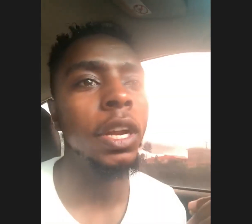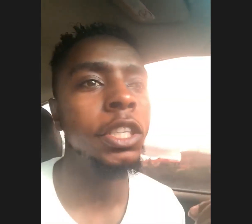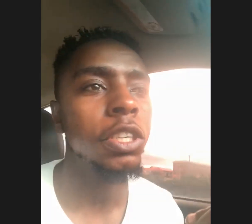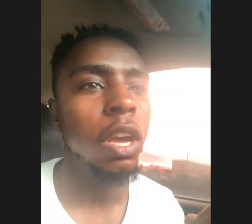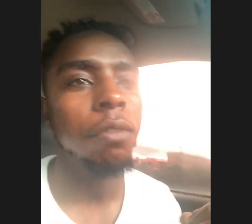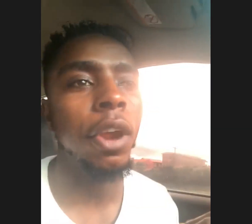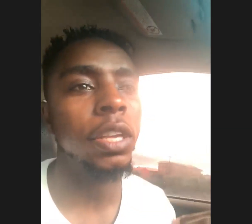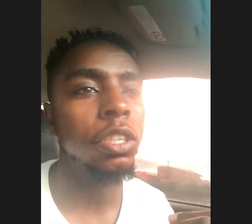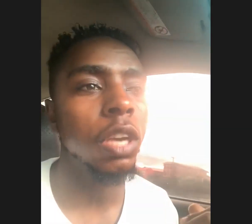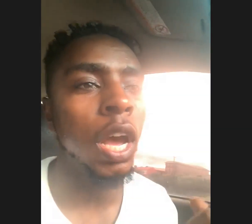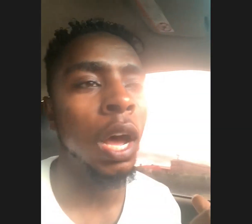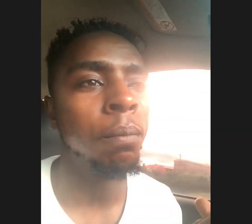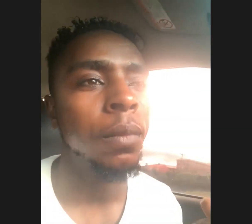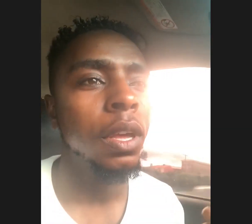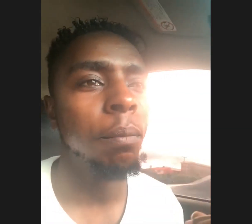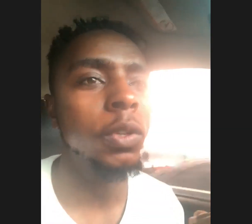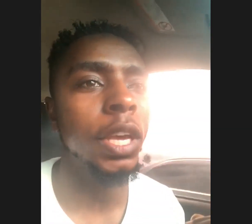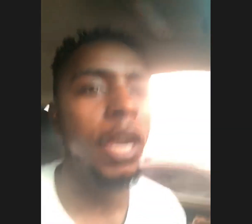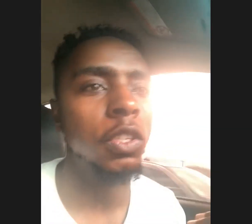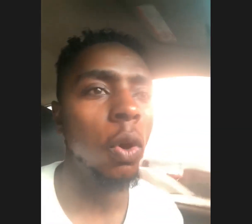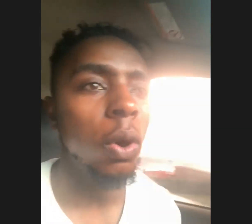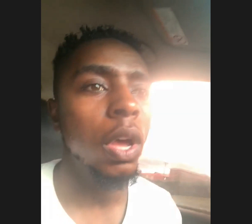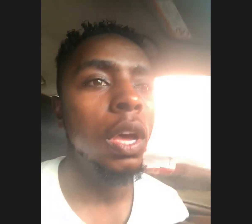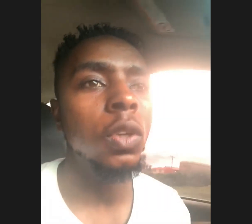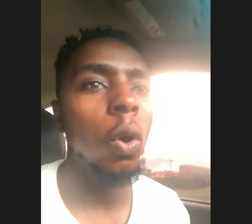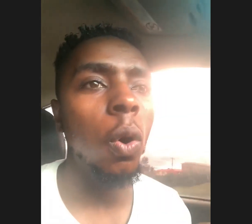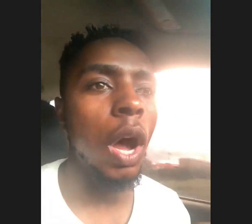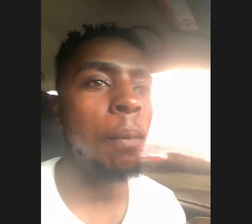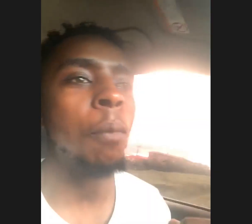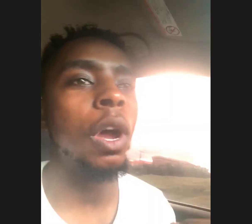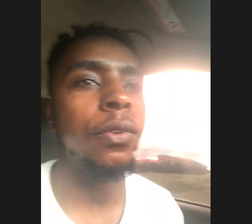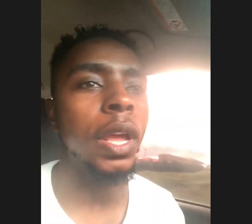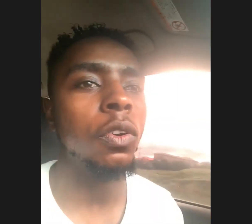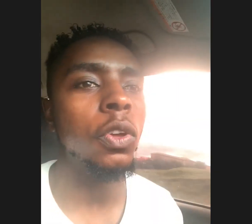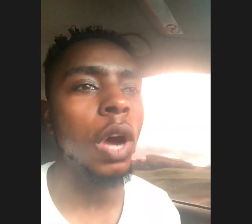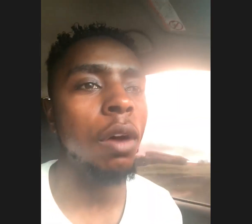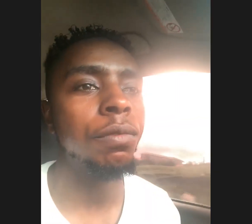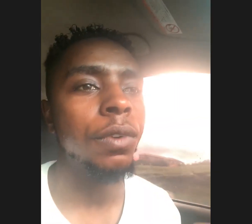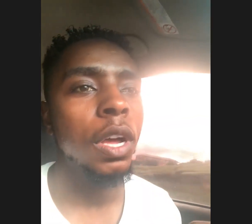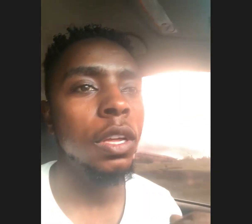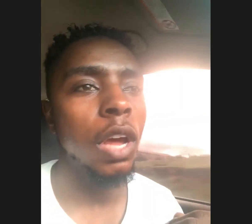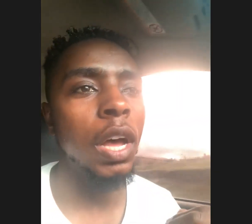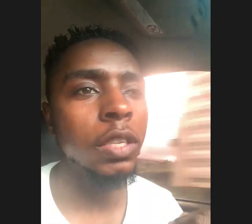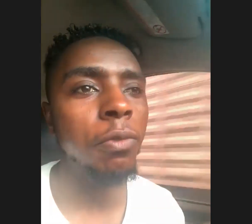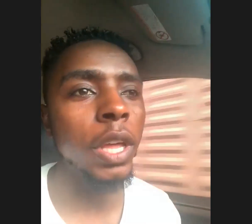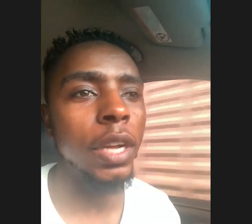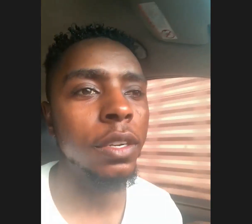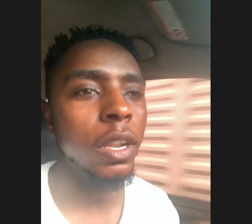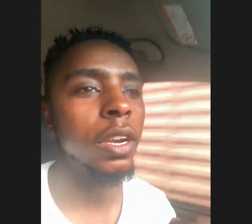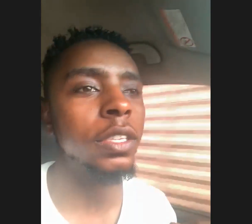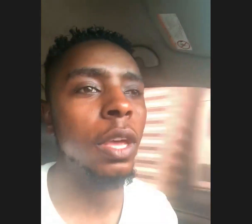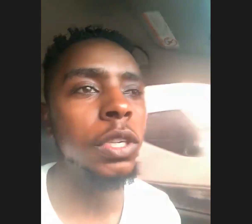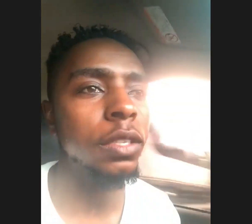for English, French, music, and so. So I'm wondering, do you have a software